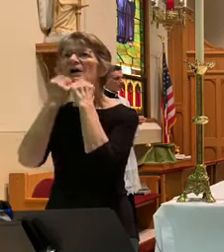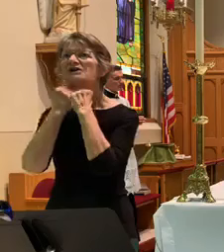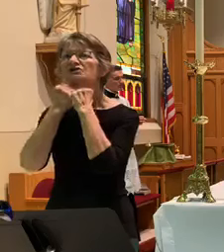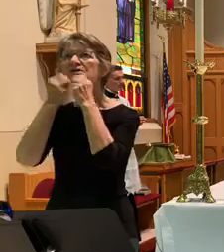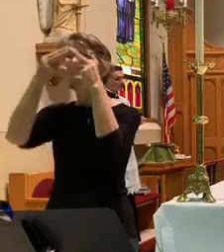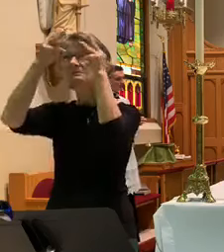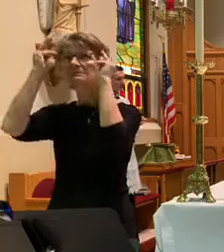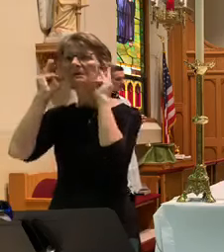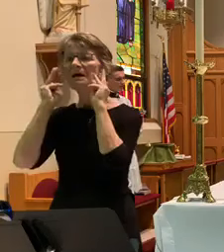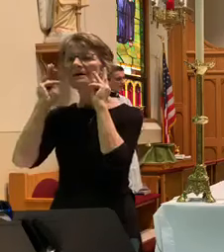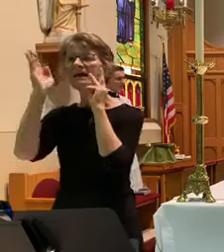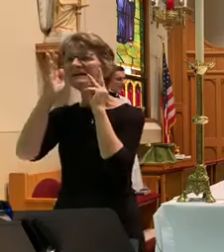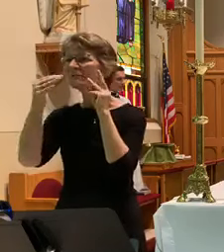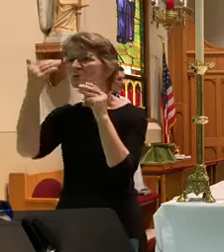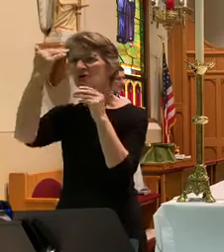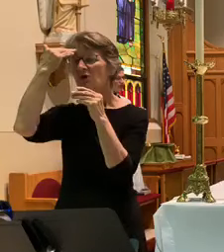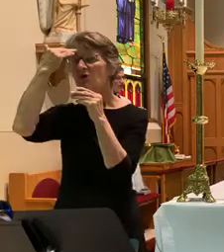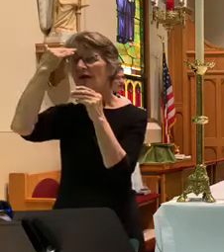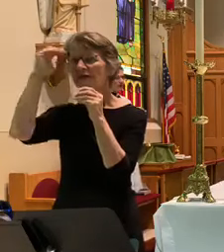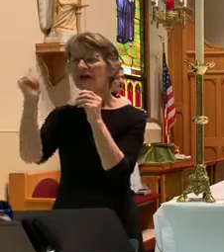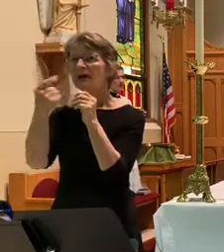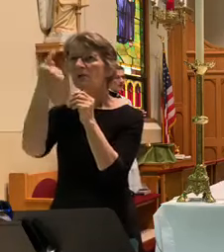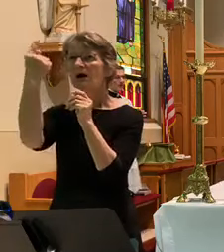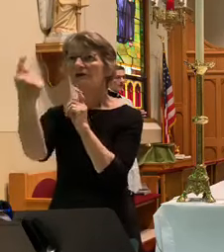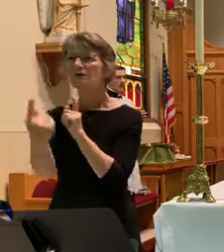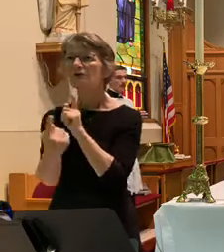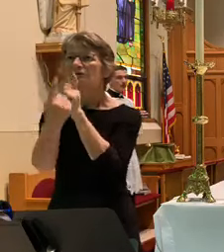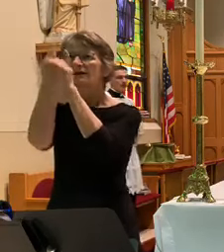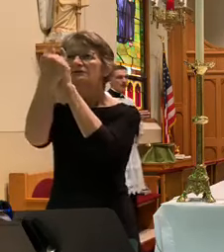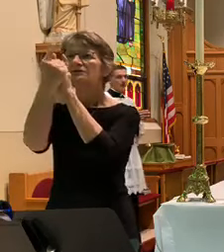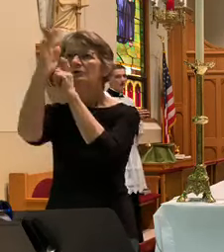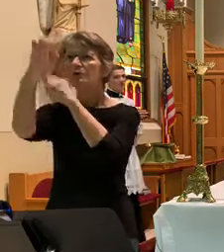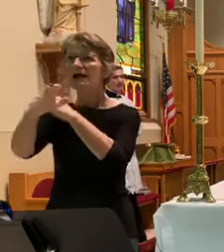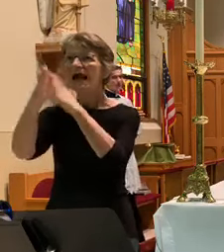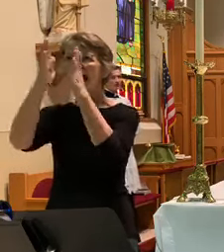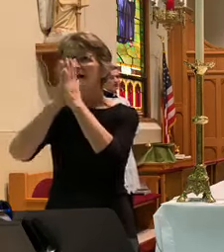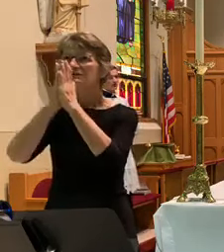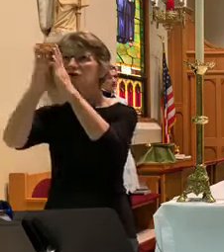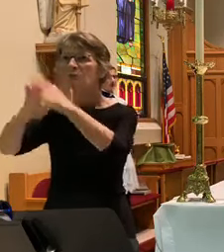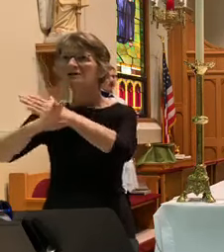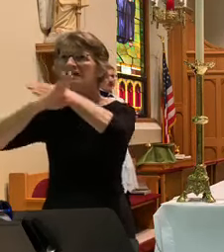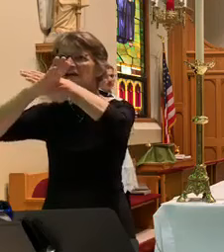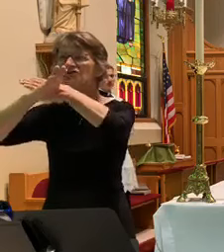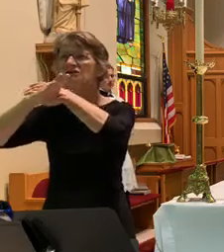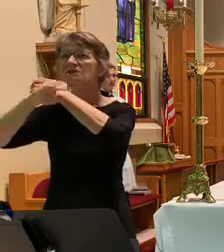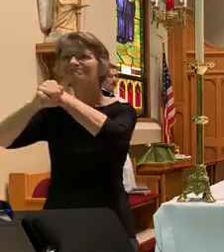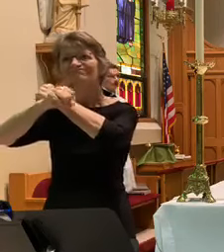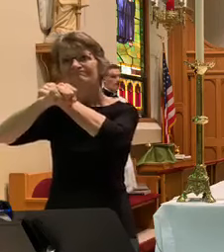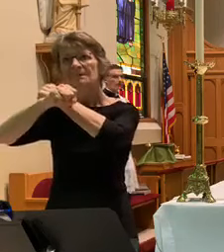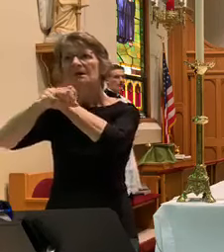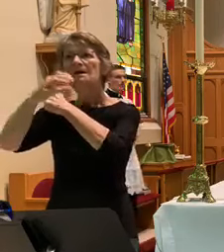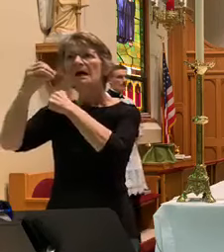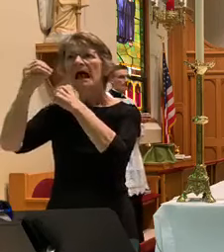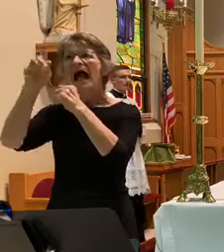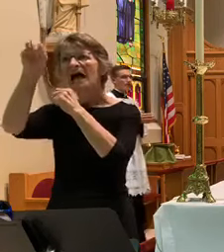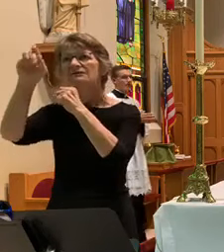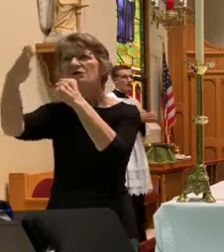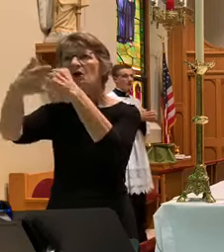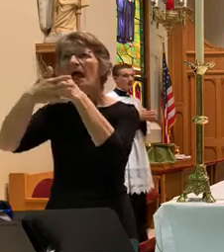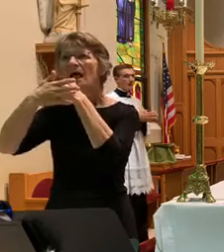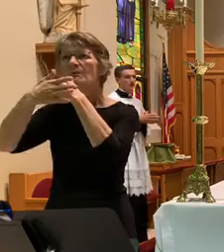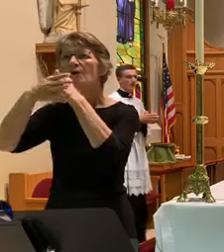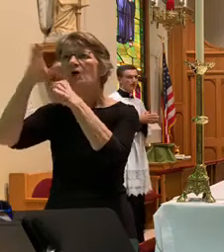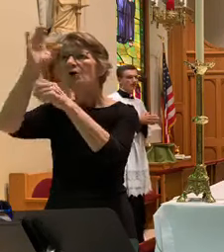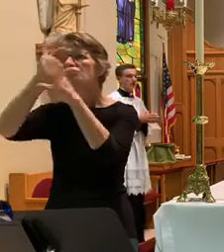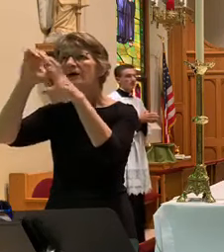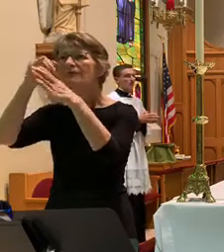Virgin Mary, that never was it known that anyone who fled to your protection, implored your help, or